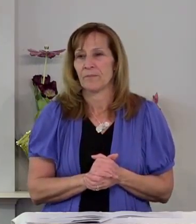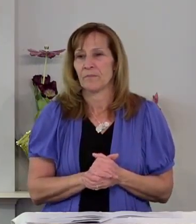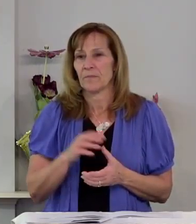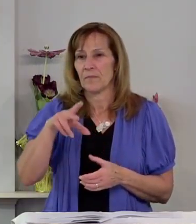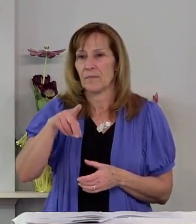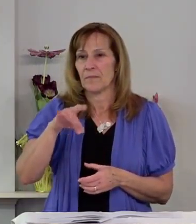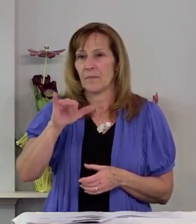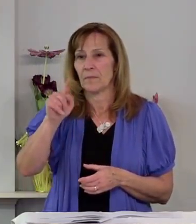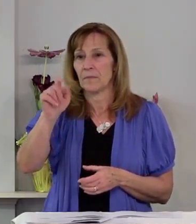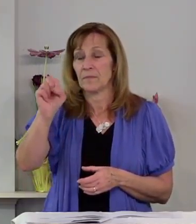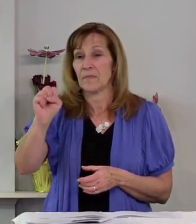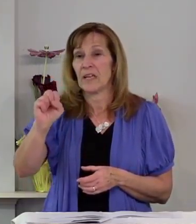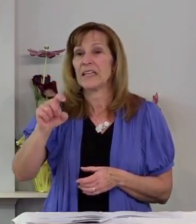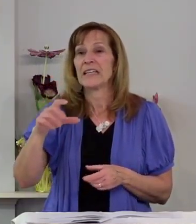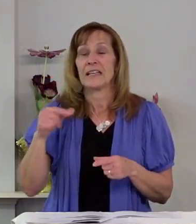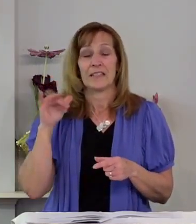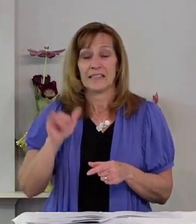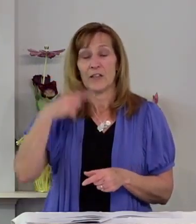Pilate is still the governor.